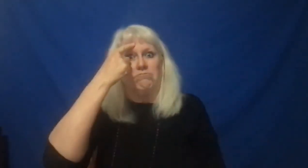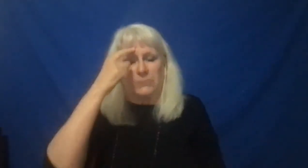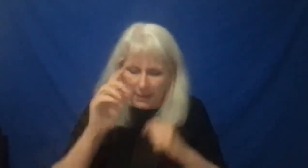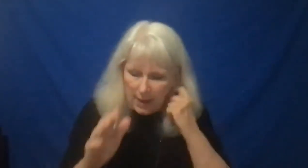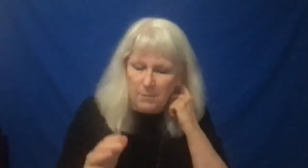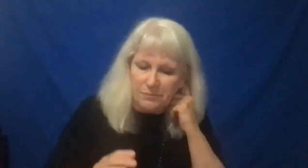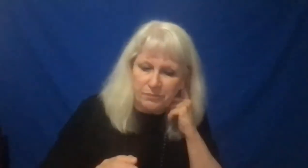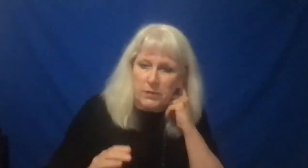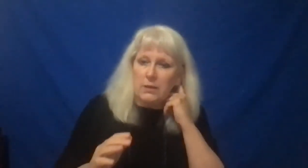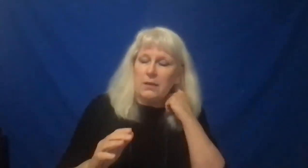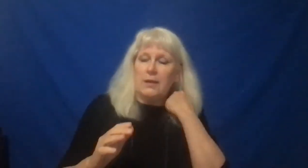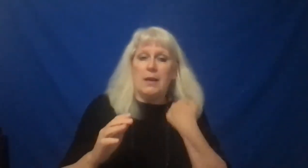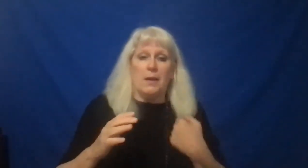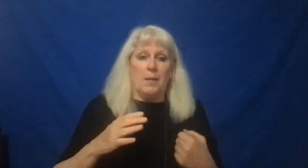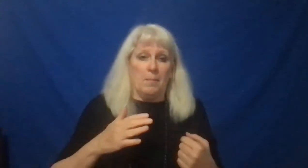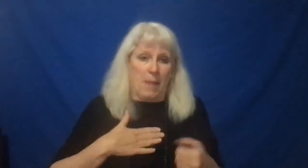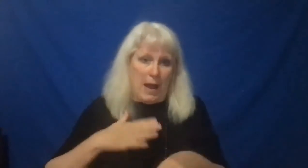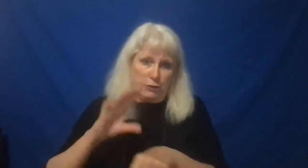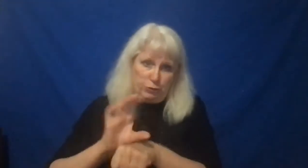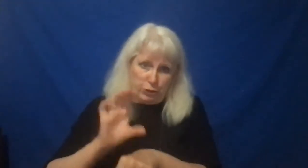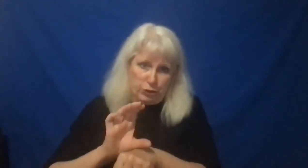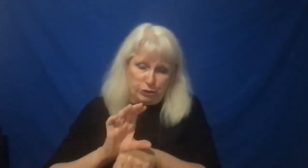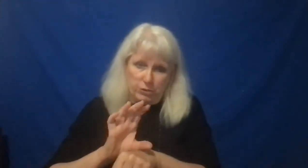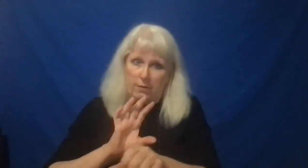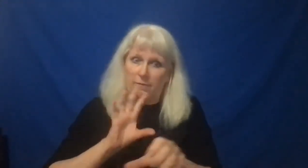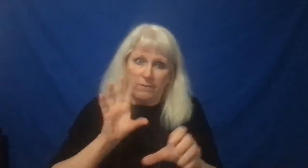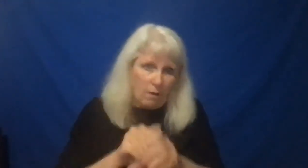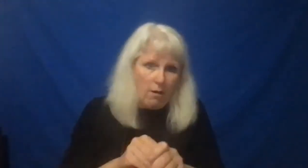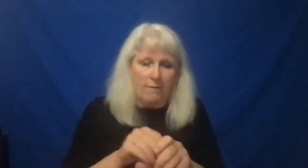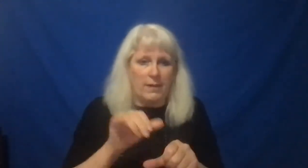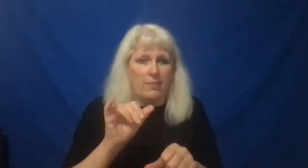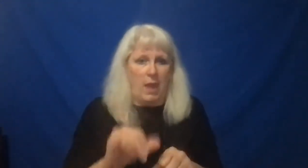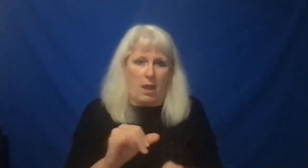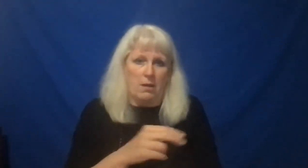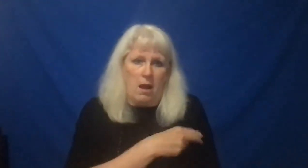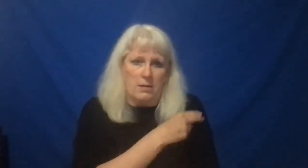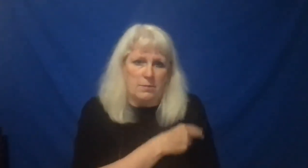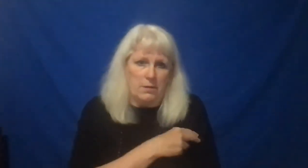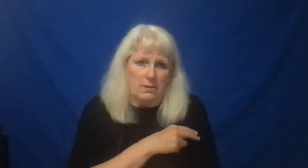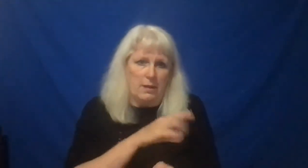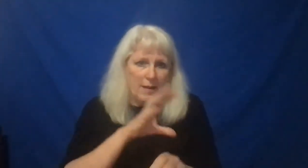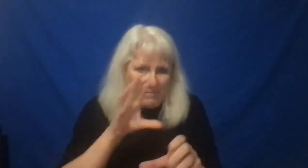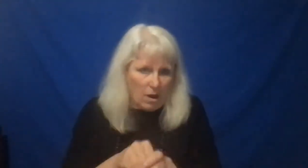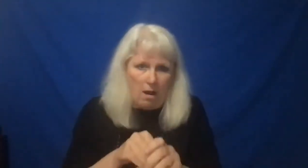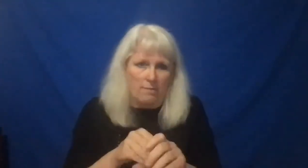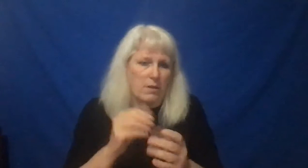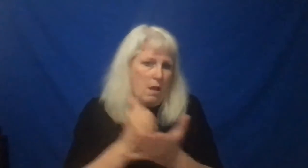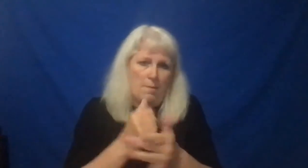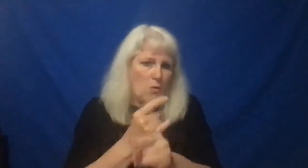was so connected and dedicated and committed to the care of the alcoholic, service to the